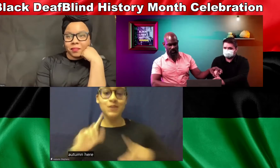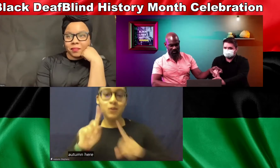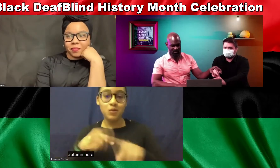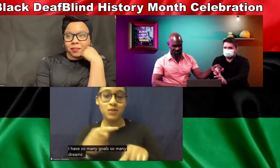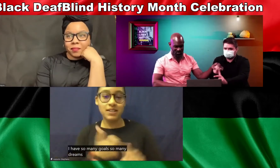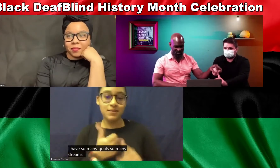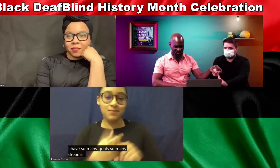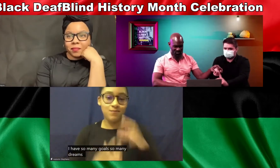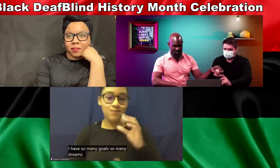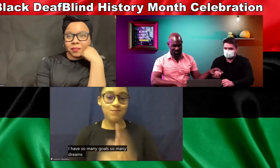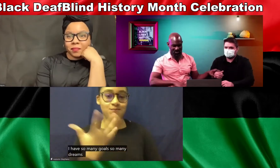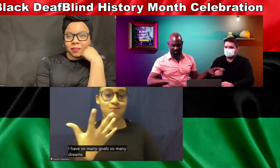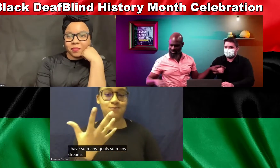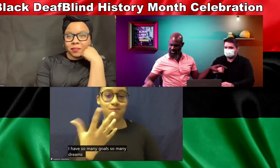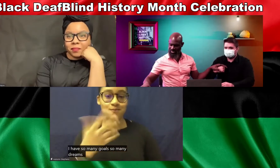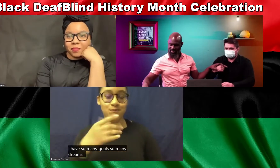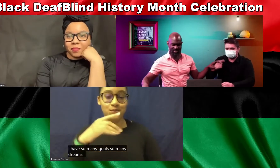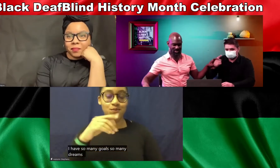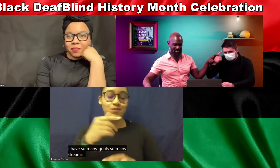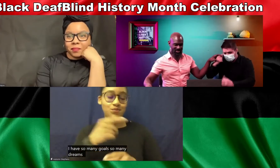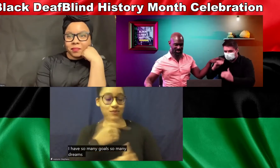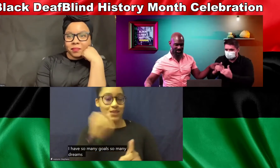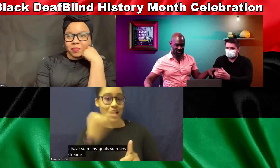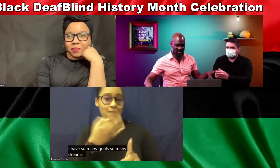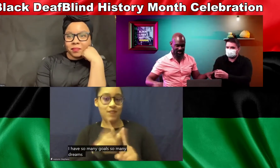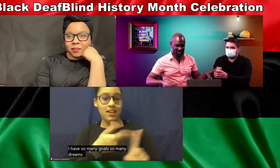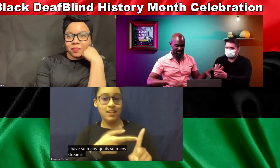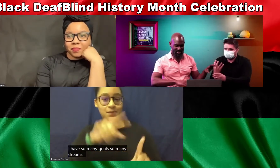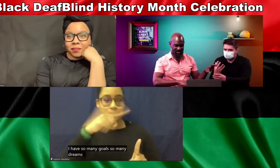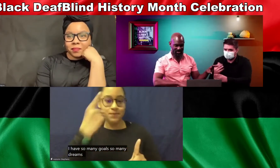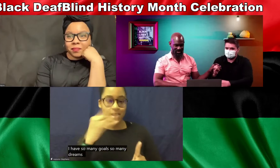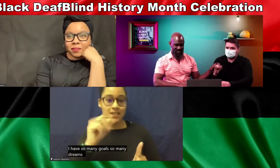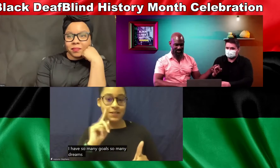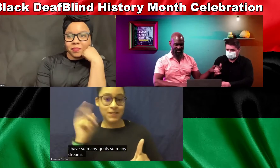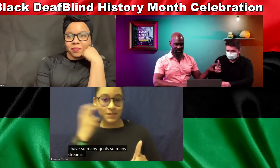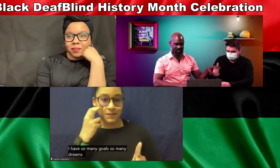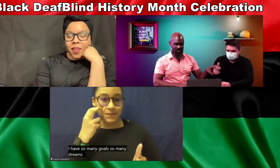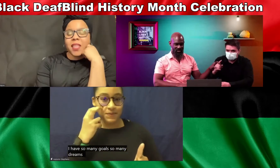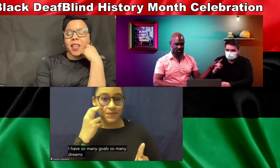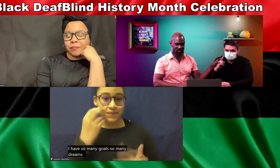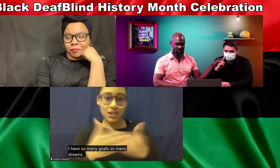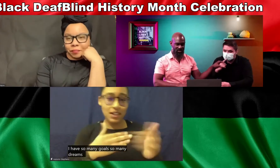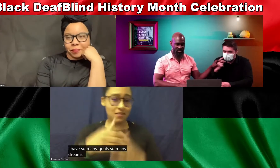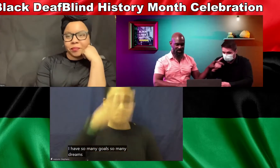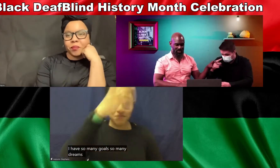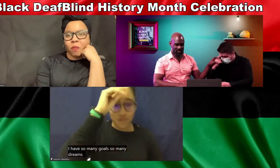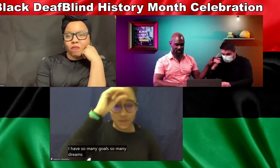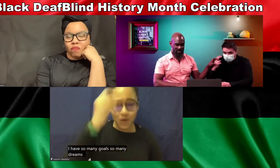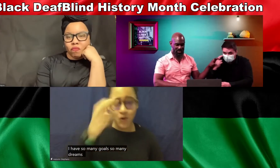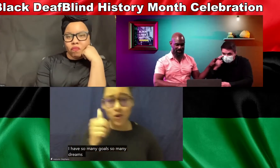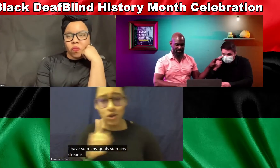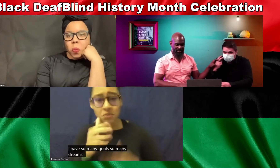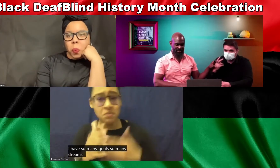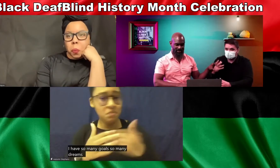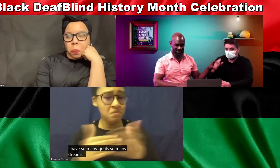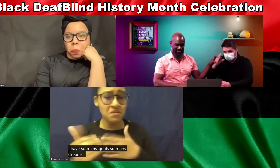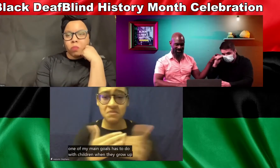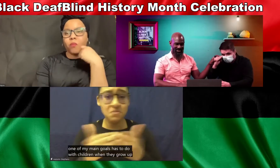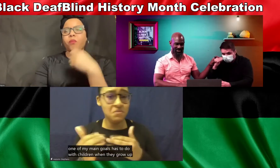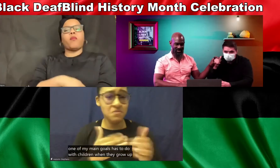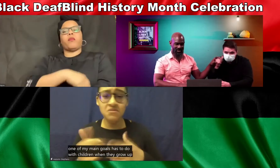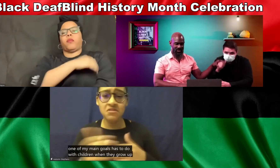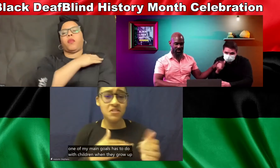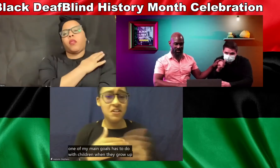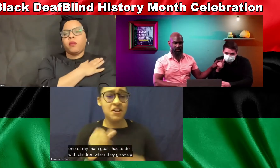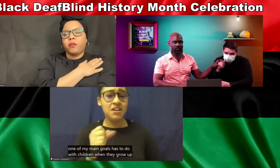One of my main goals has to do with children. When they grow up, if they are